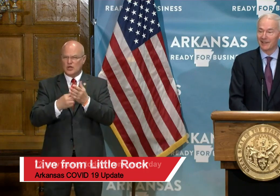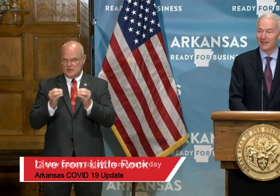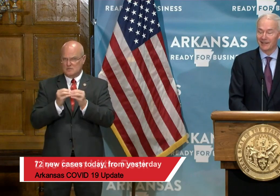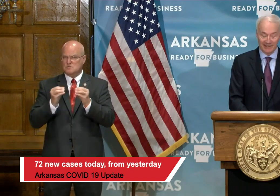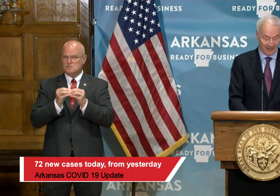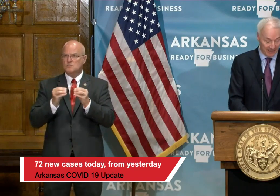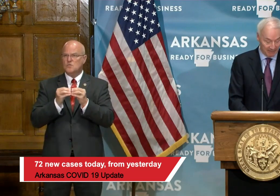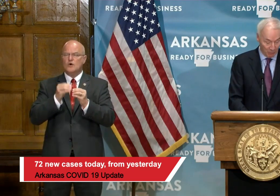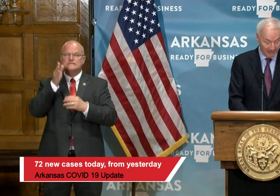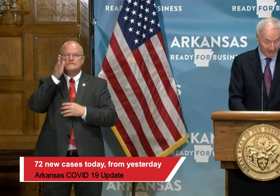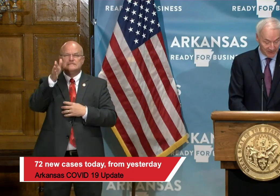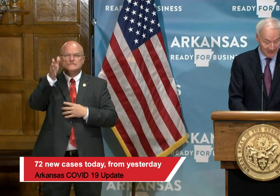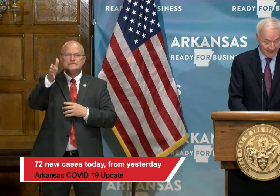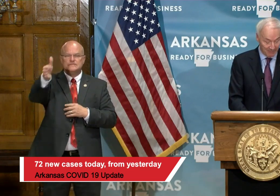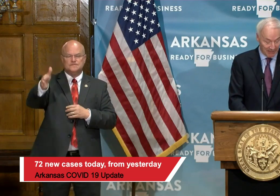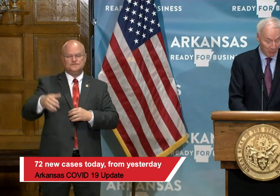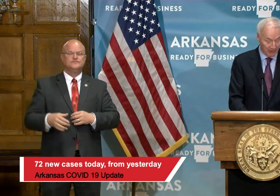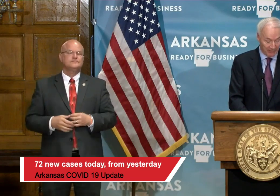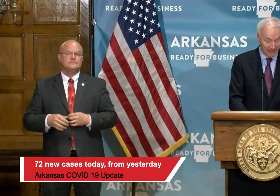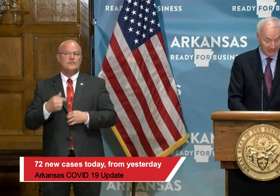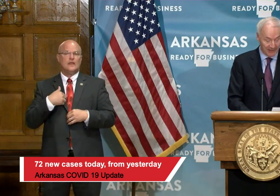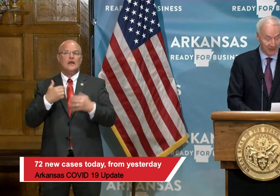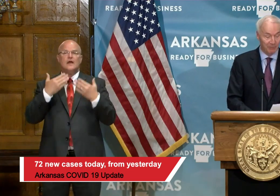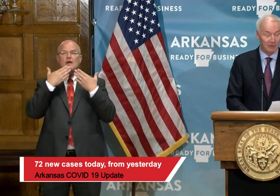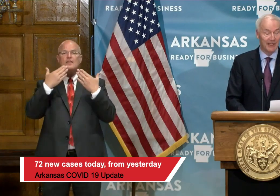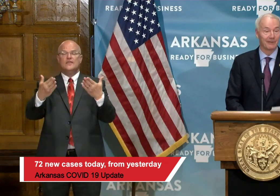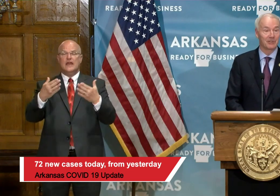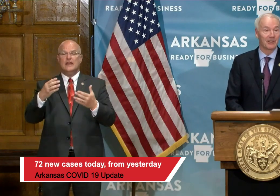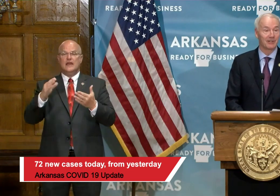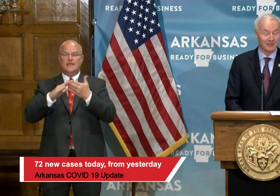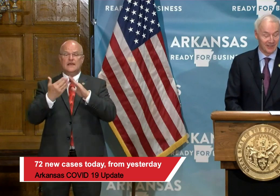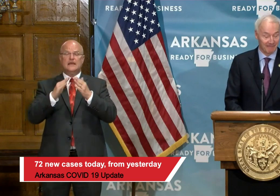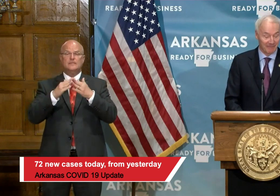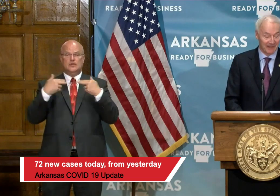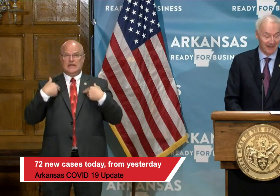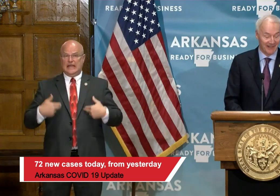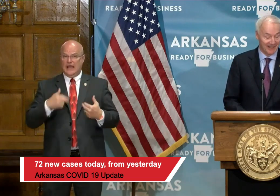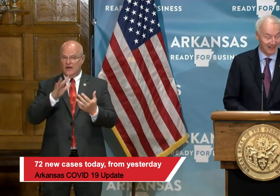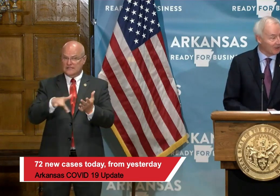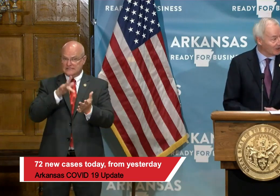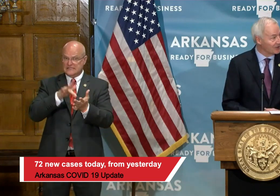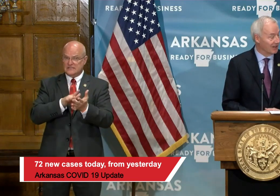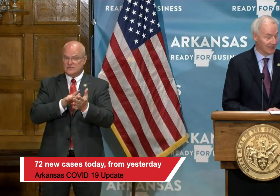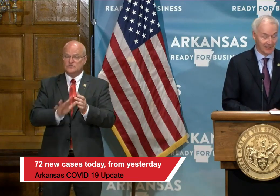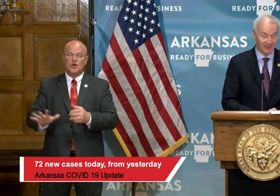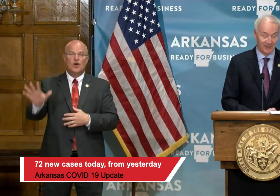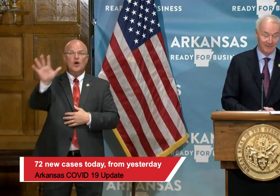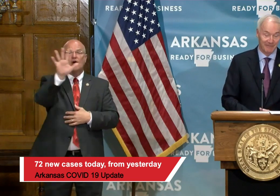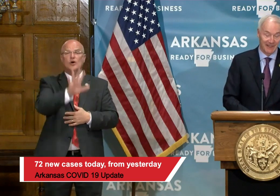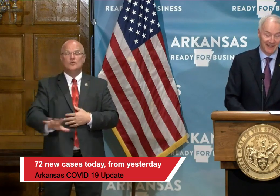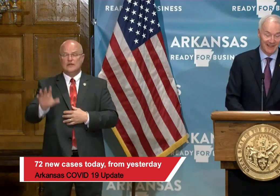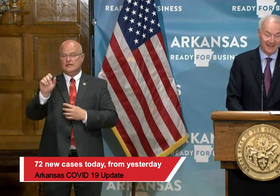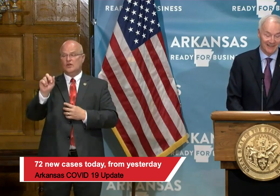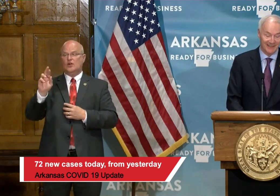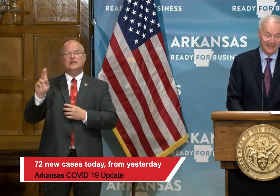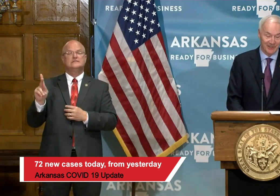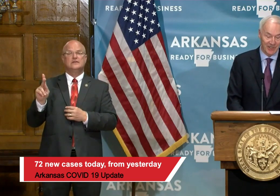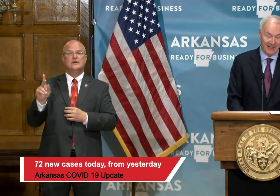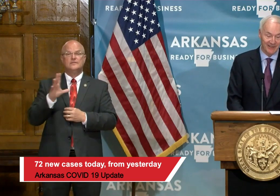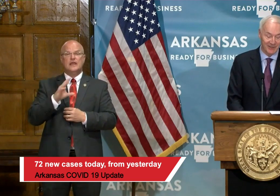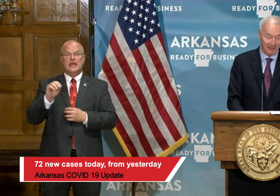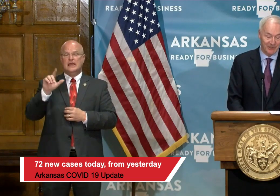that in the coming weeks. But I want to thank the community health centers across Arkansas